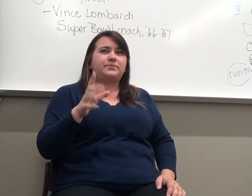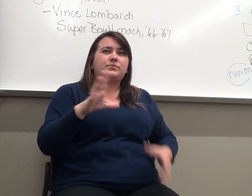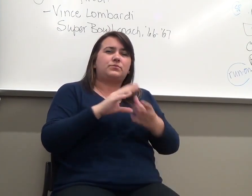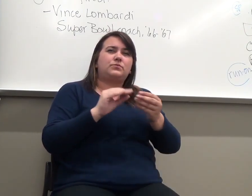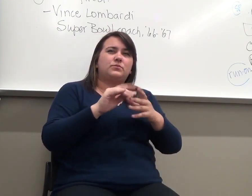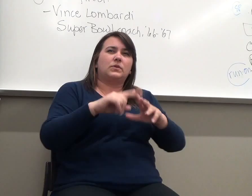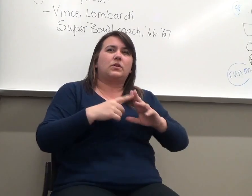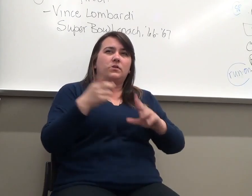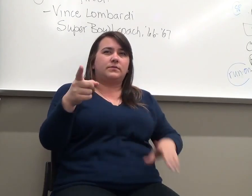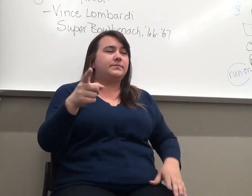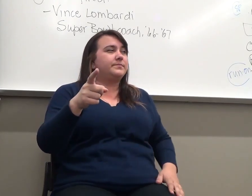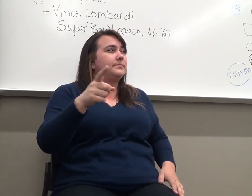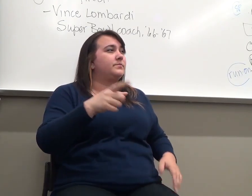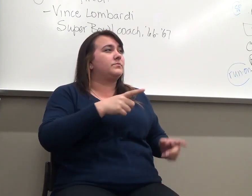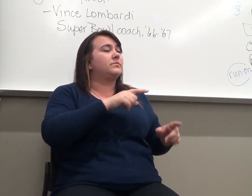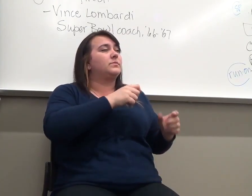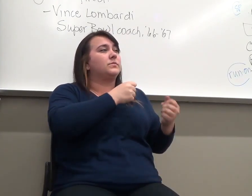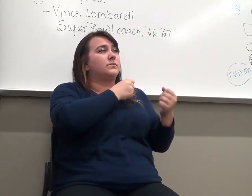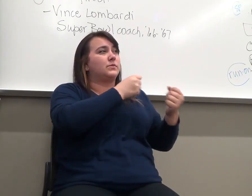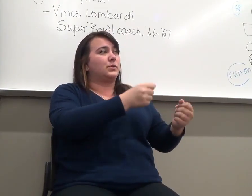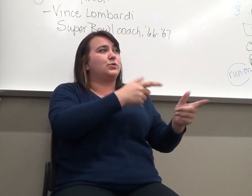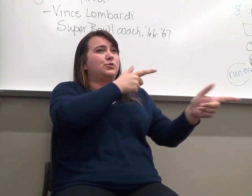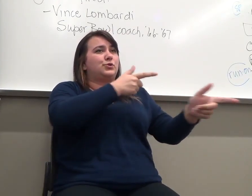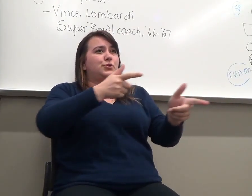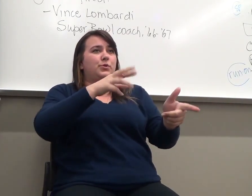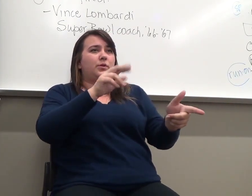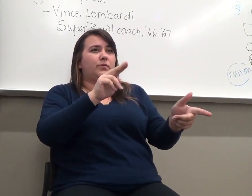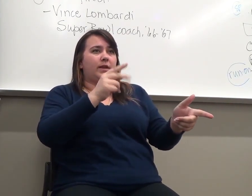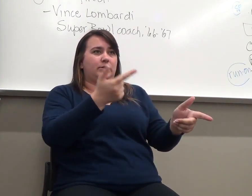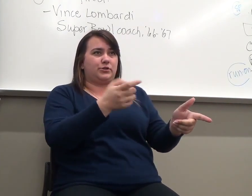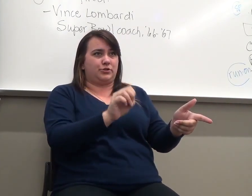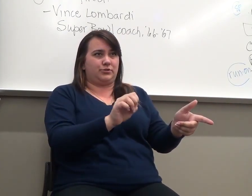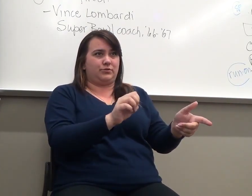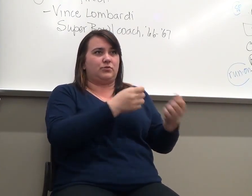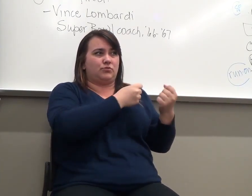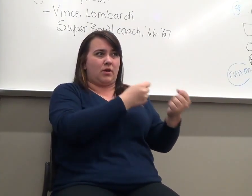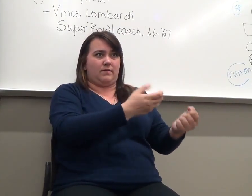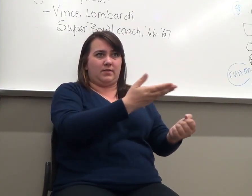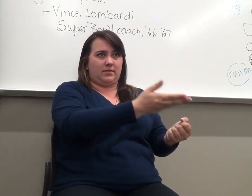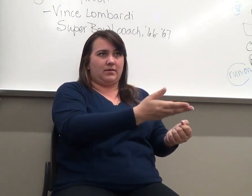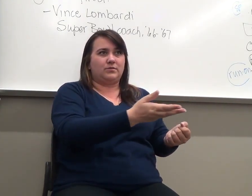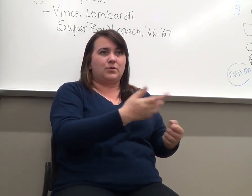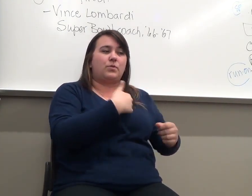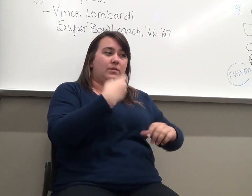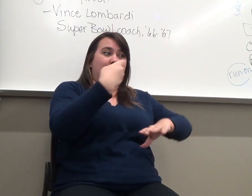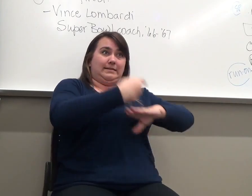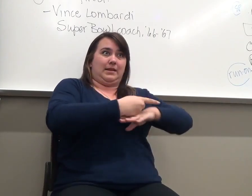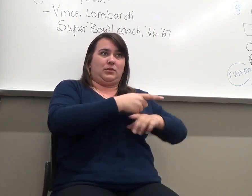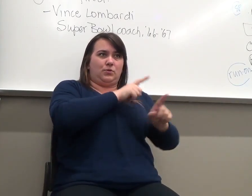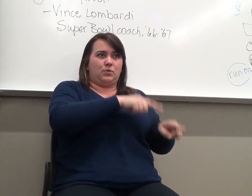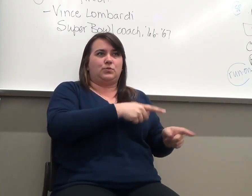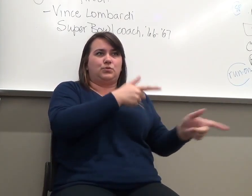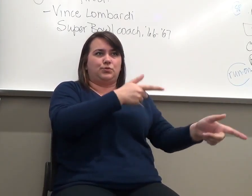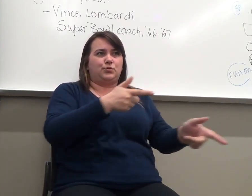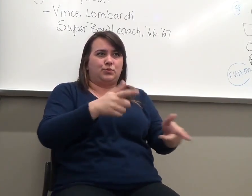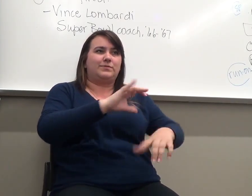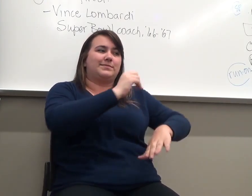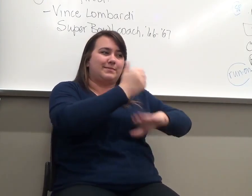getting to the range. Okay, good. One day you're going to the rifle range, getting set up, and then,